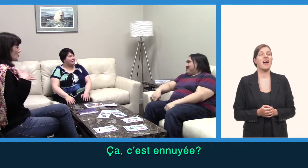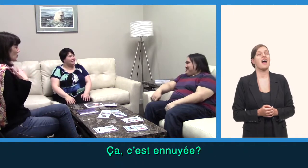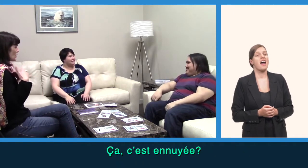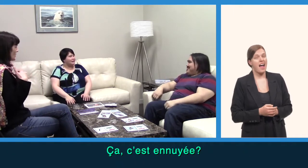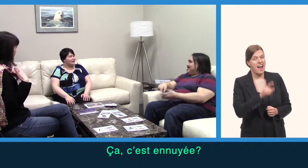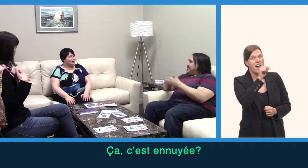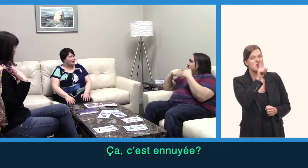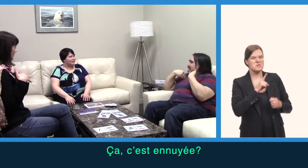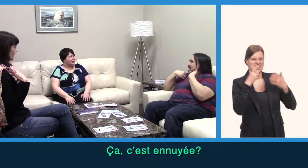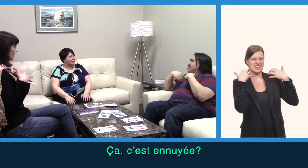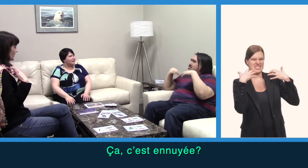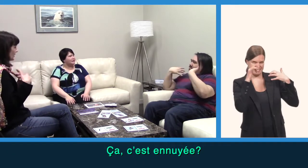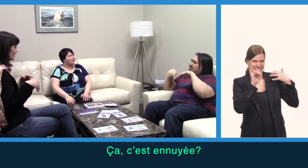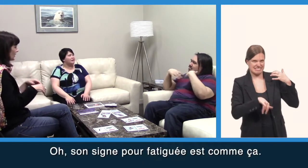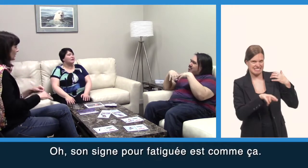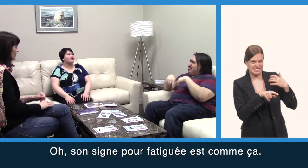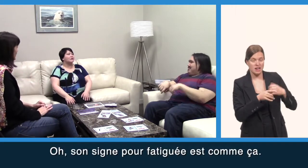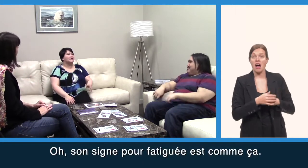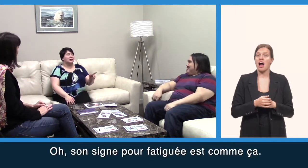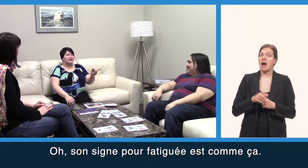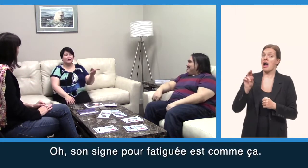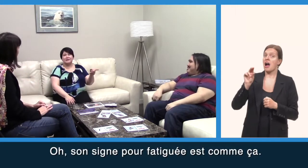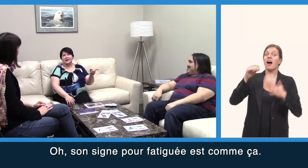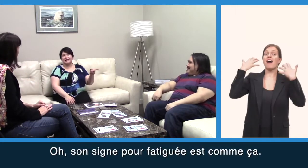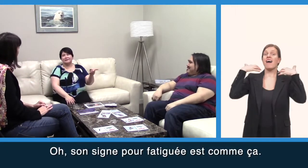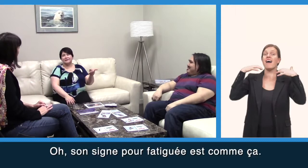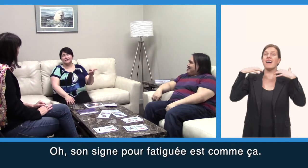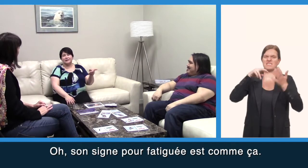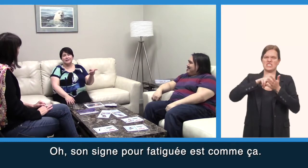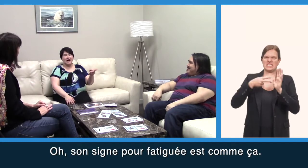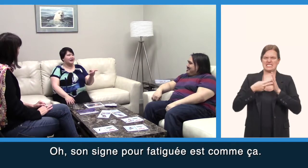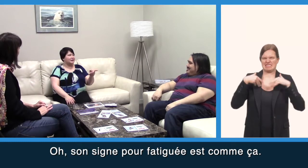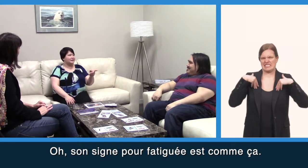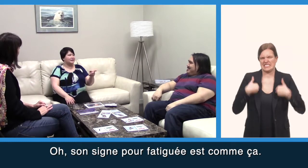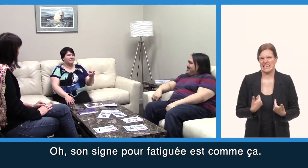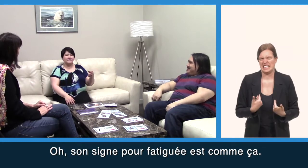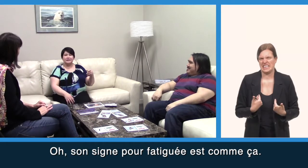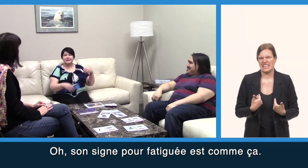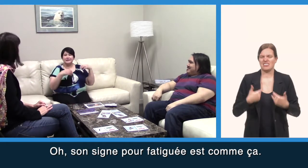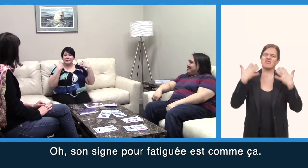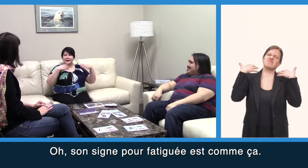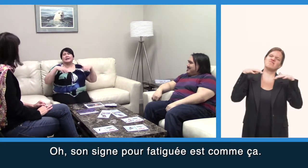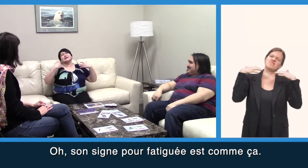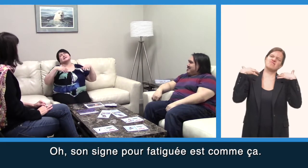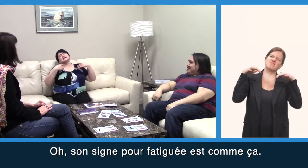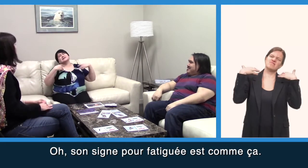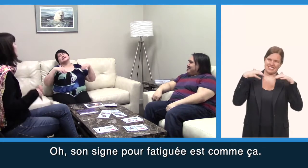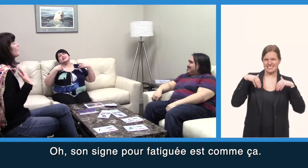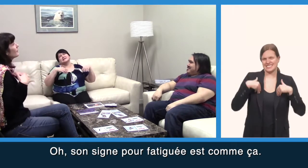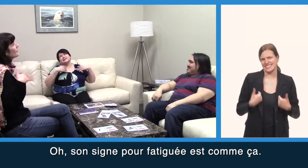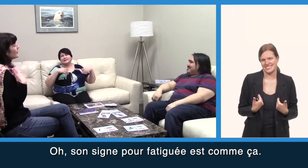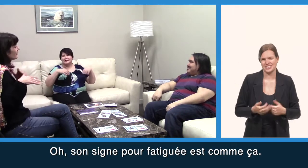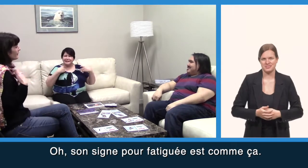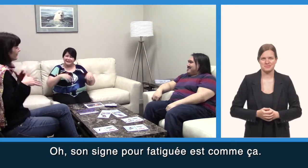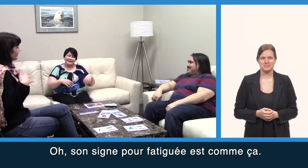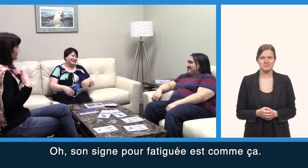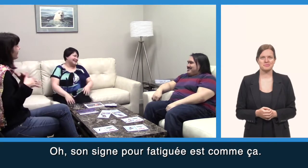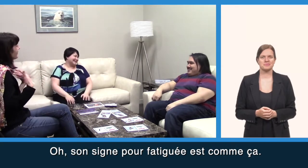Is that bored? Oh, her sign for tired is like this.